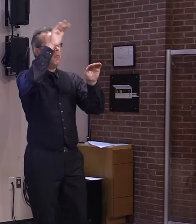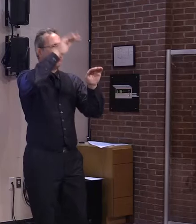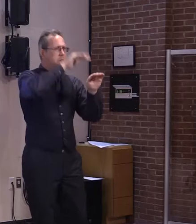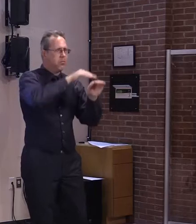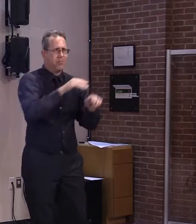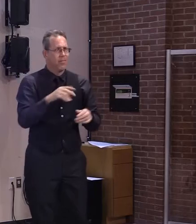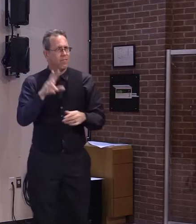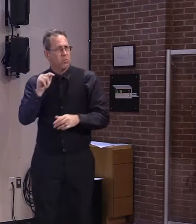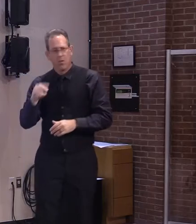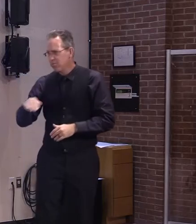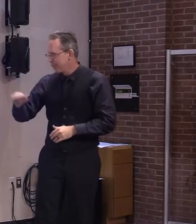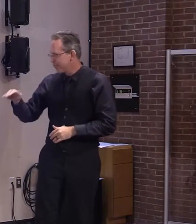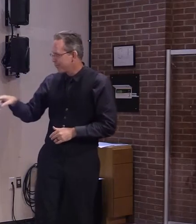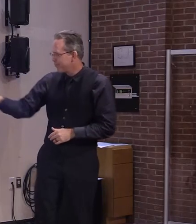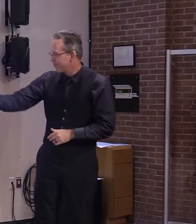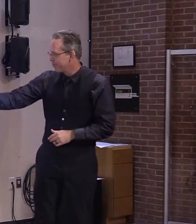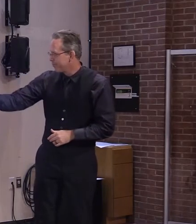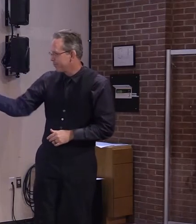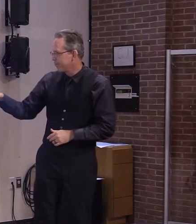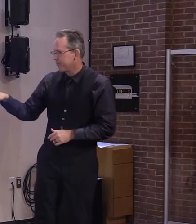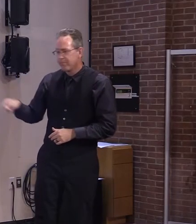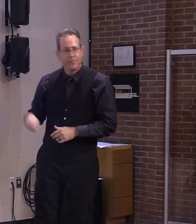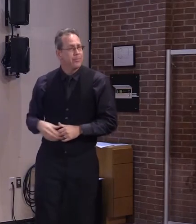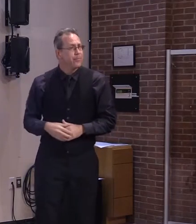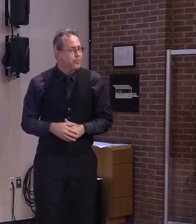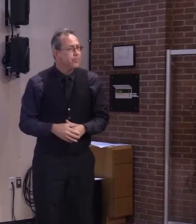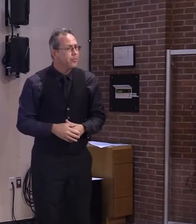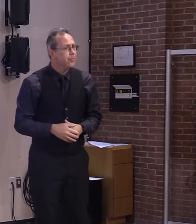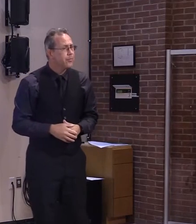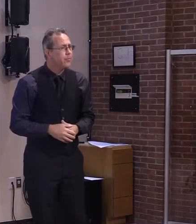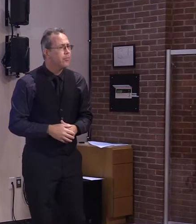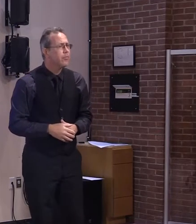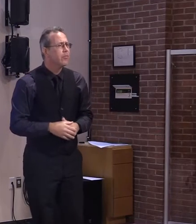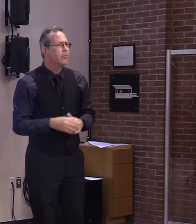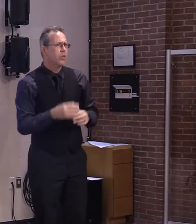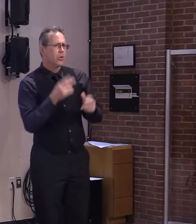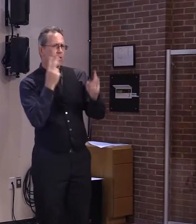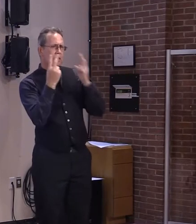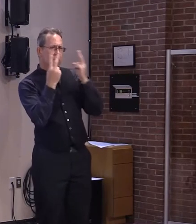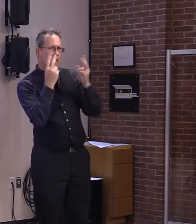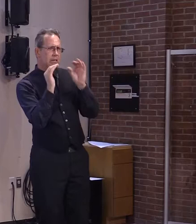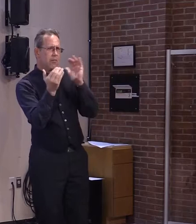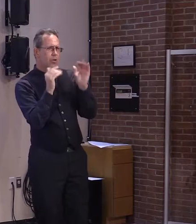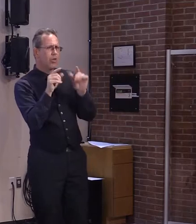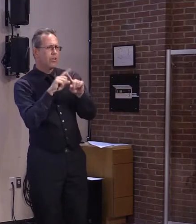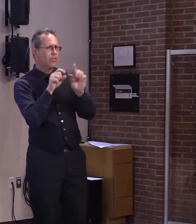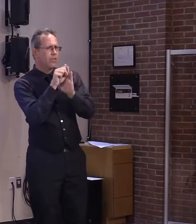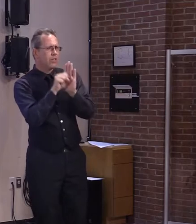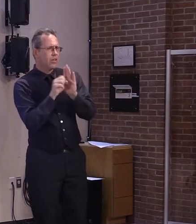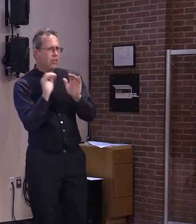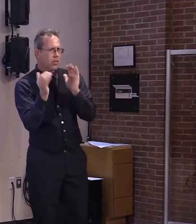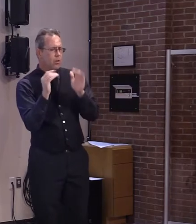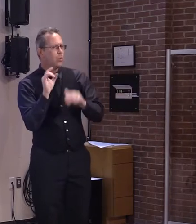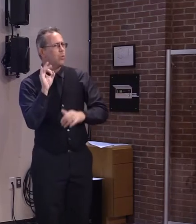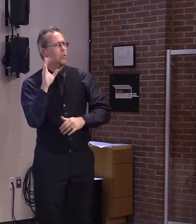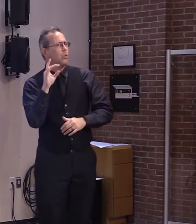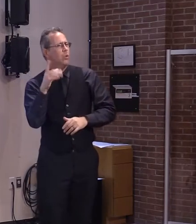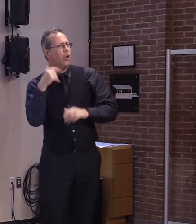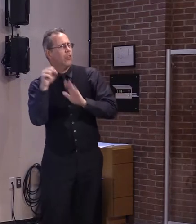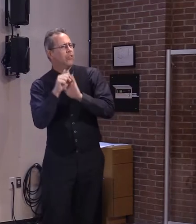different states, and then when they peaked and started to come down, you can see in the states that were hit most significantly hard, like